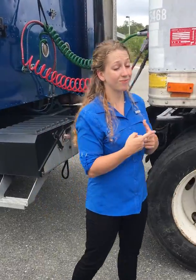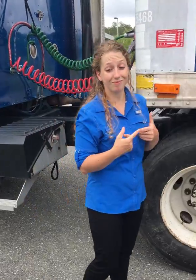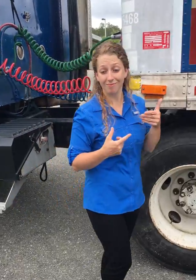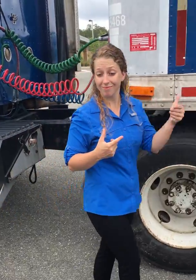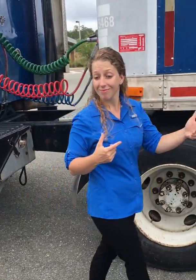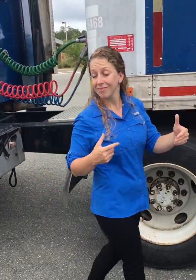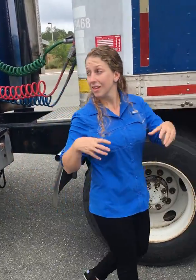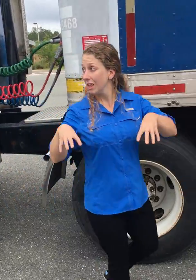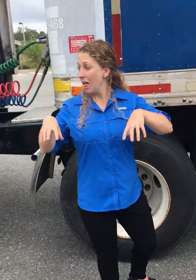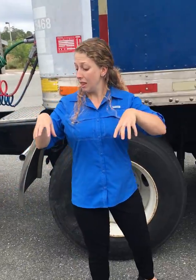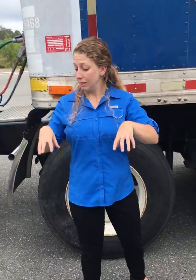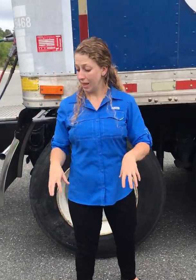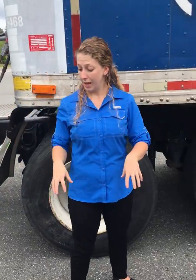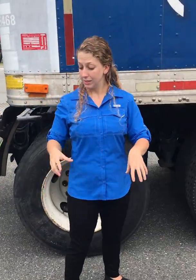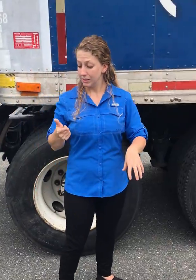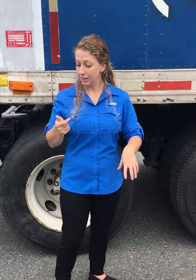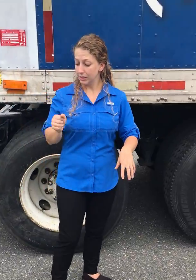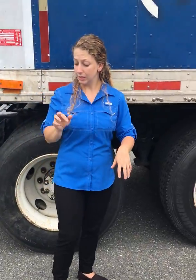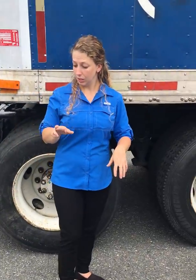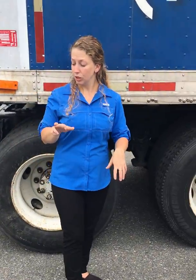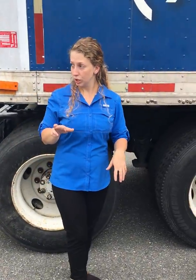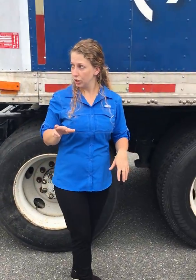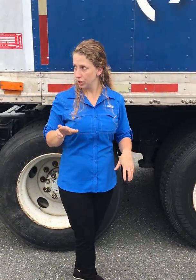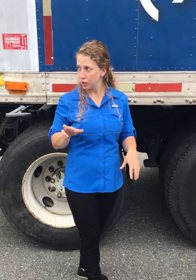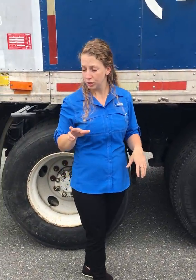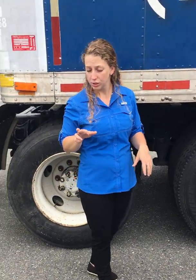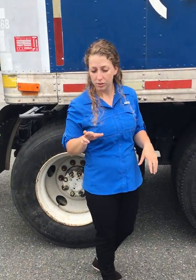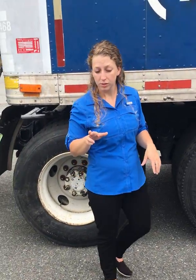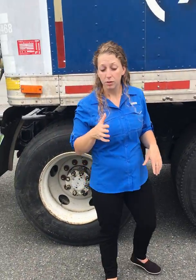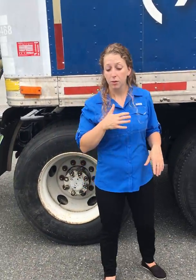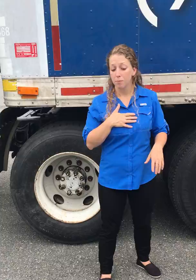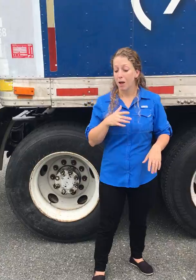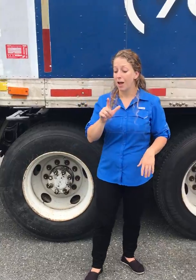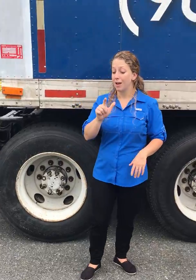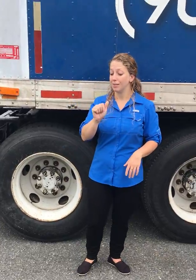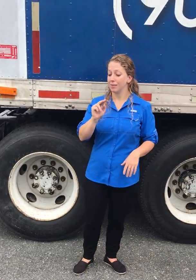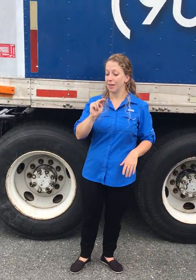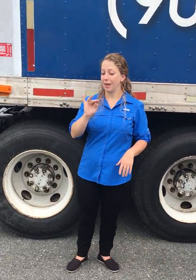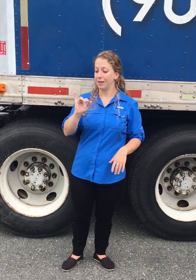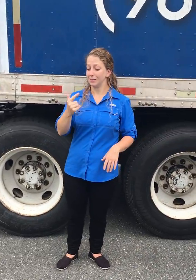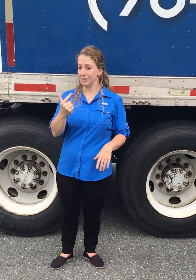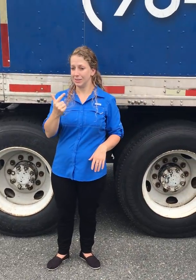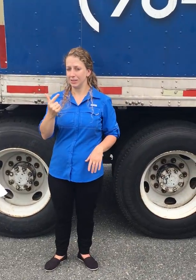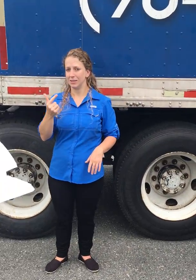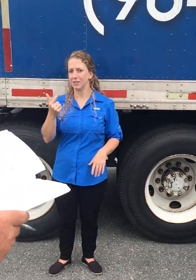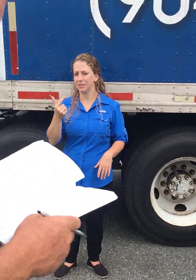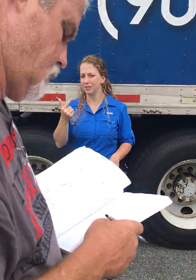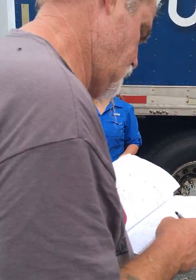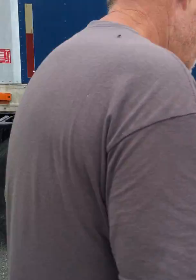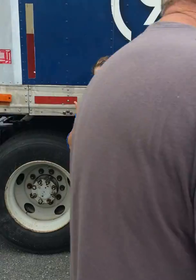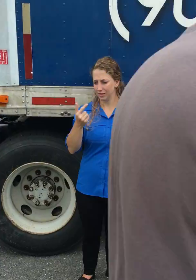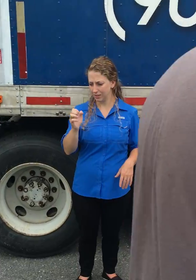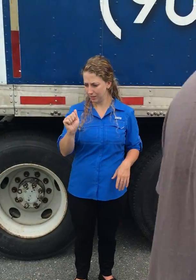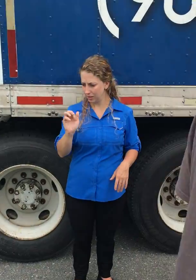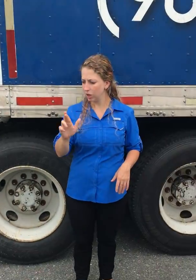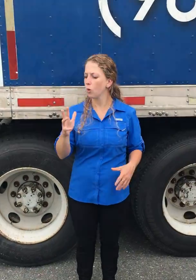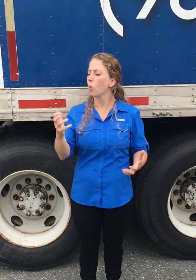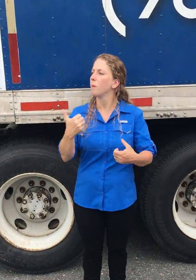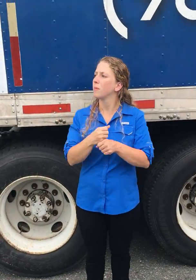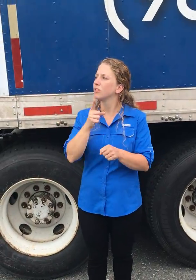gear. With my landing gear, I want to make sure all of my mounting hardware for my landing gear. Guys, don't get too carried